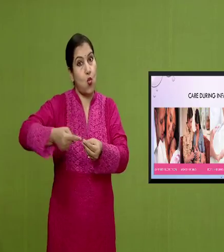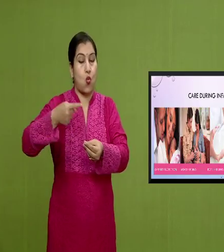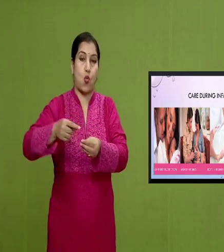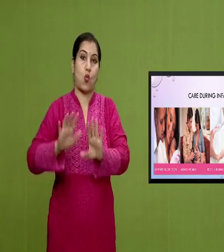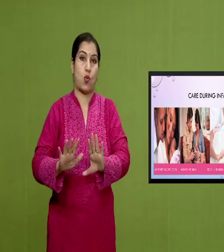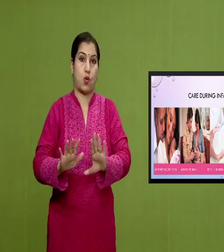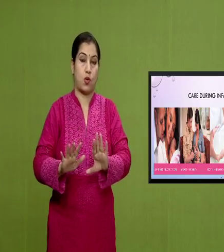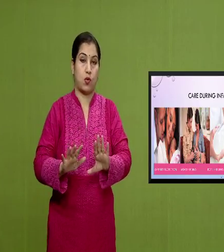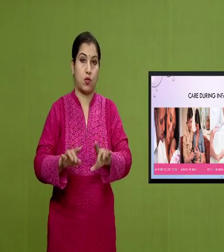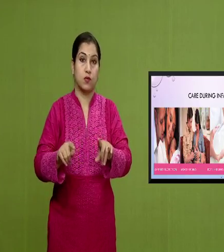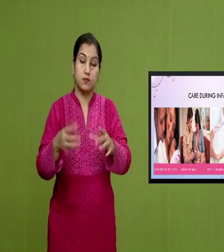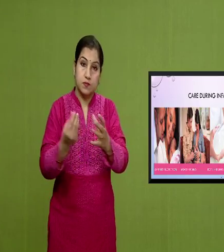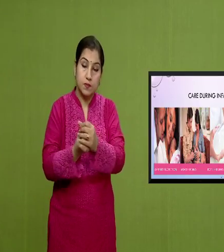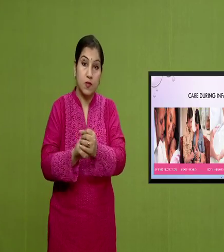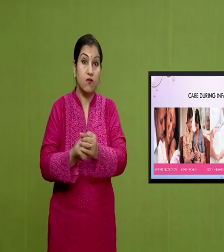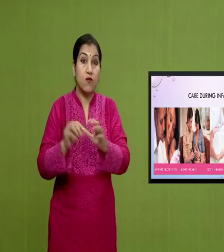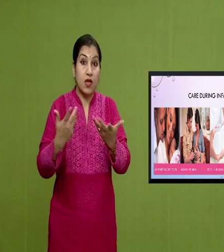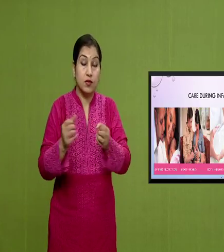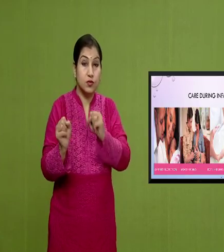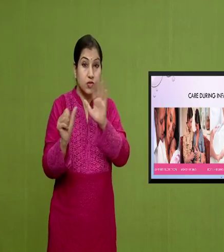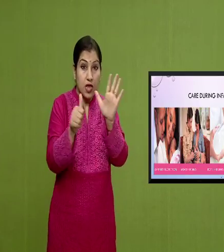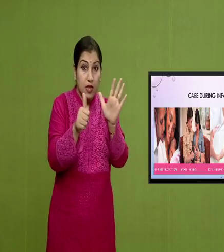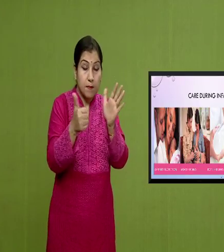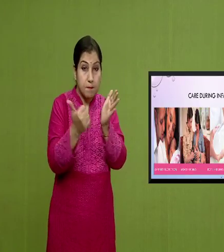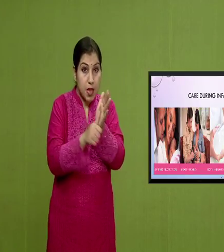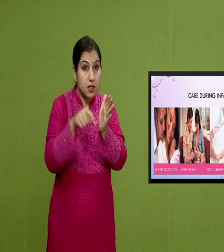breastfed for first 6 months.